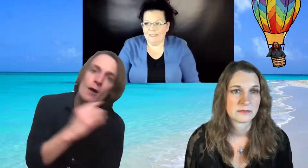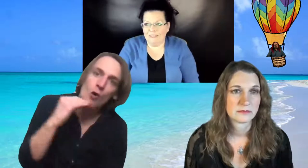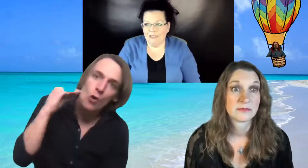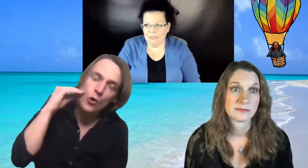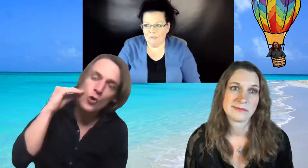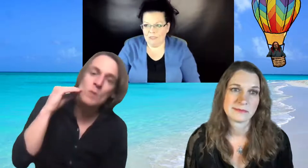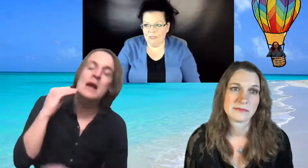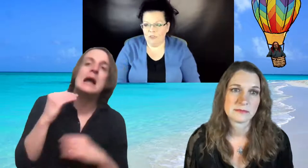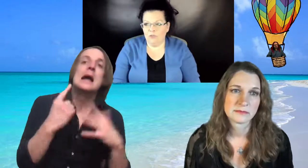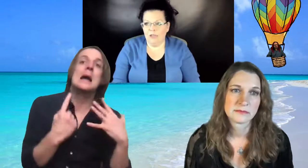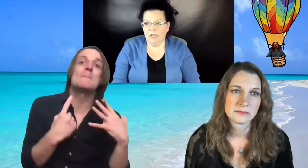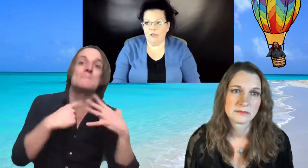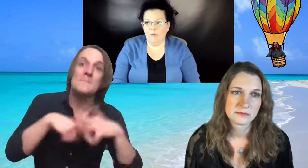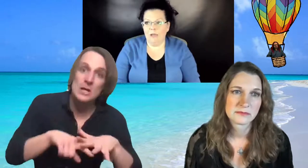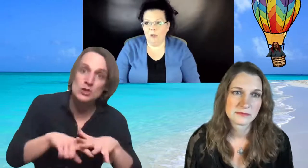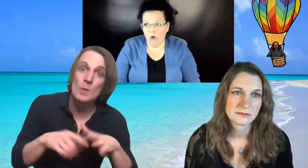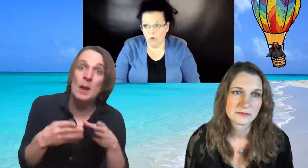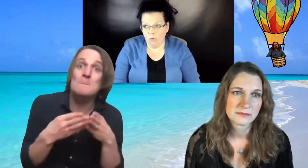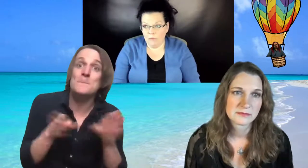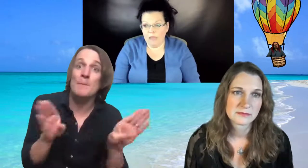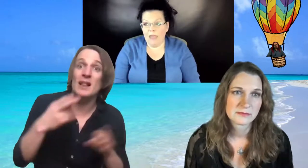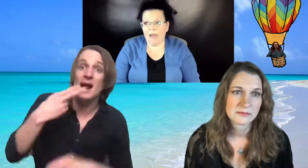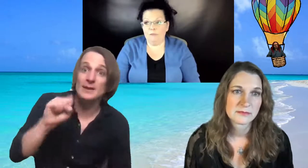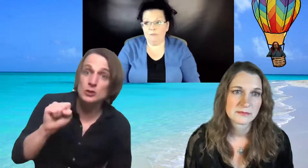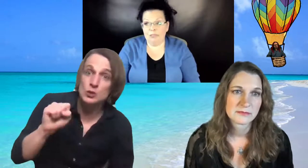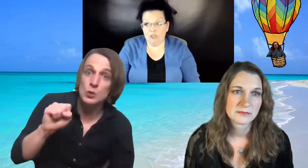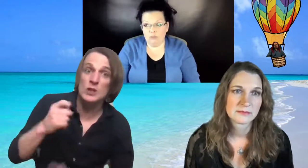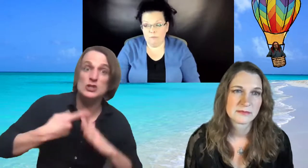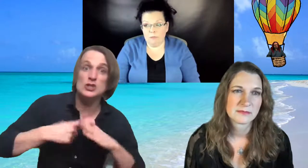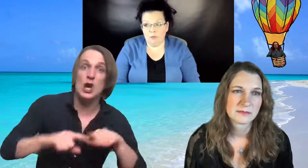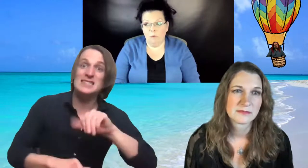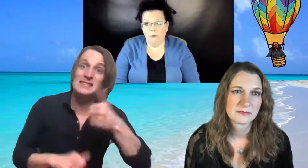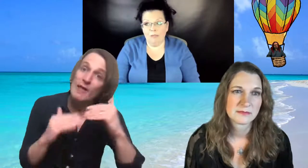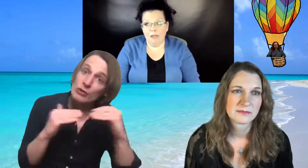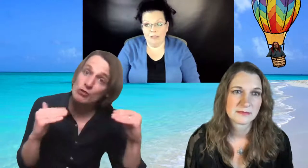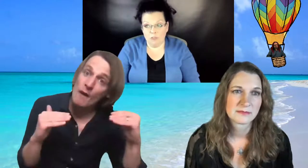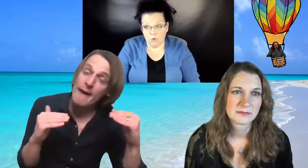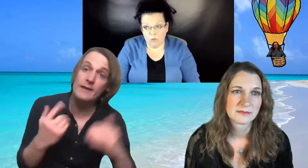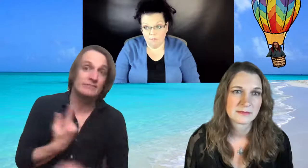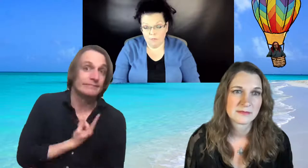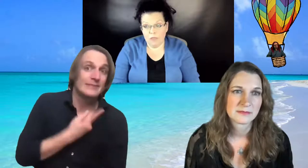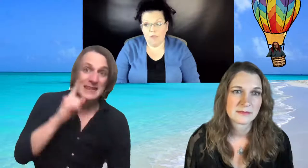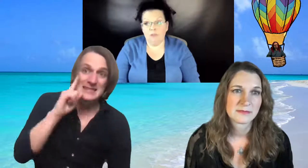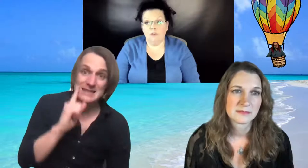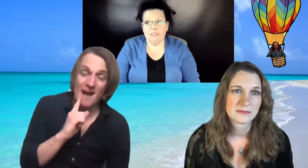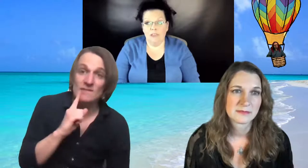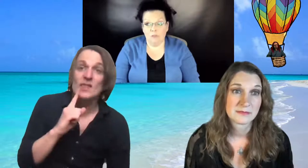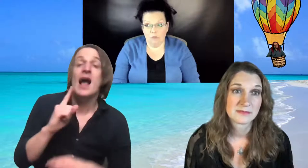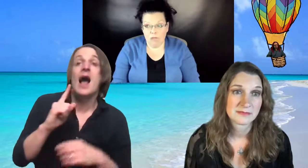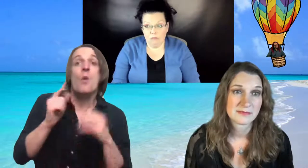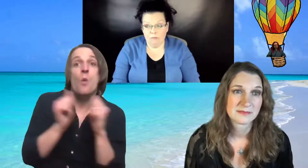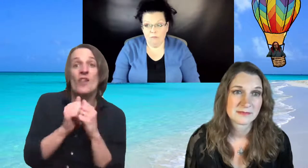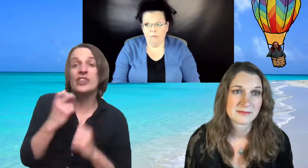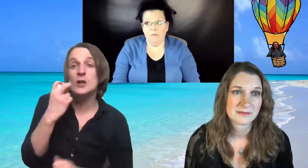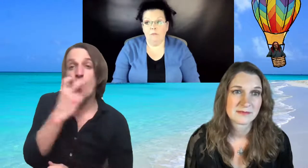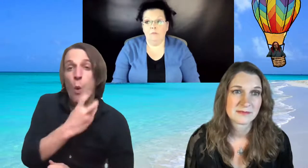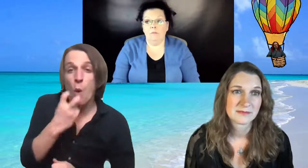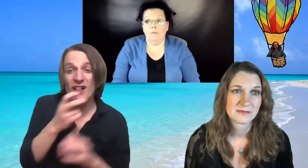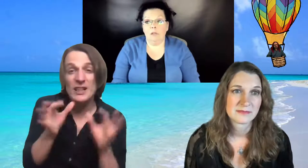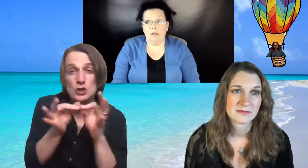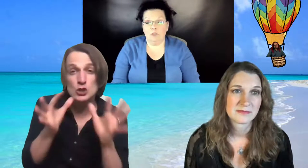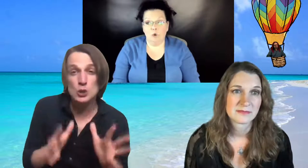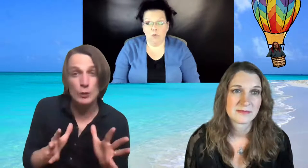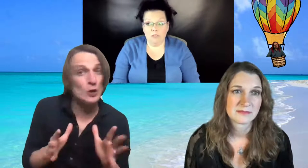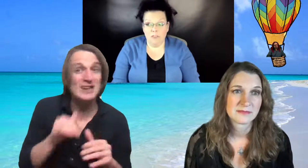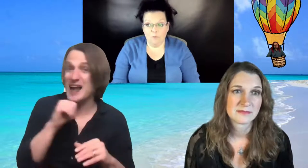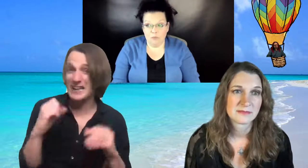unquote, listen and speak. So then I had to go back home and I was mainstreamed into a public high school till the 10th grade.